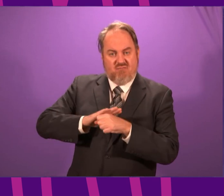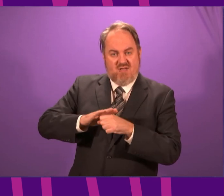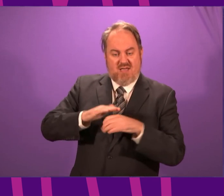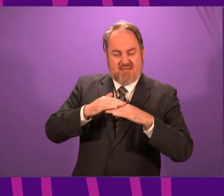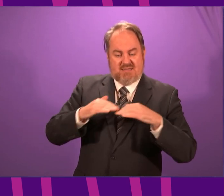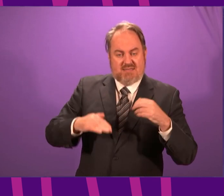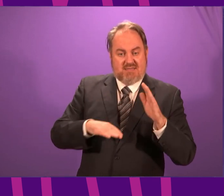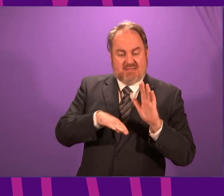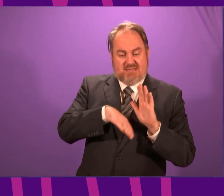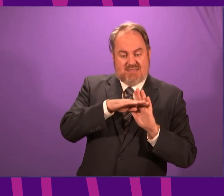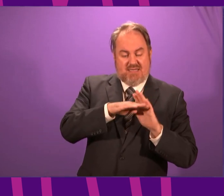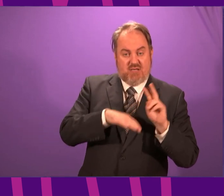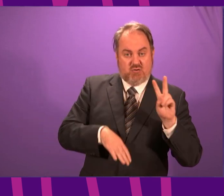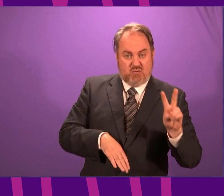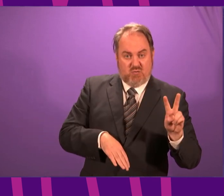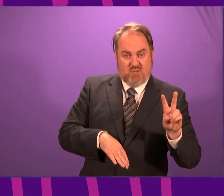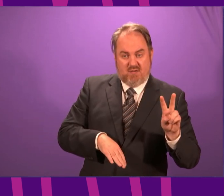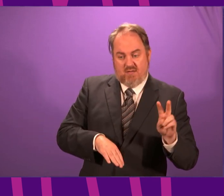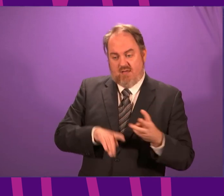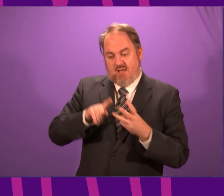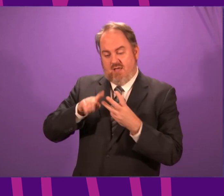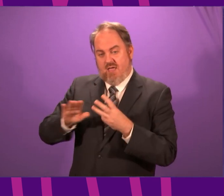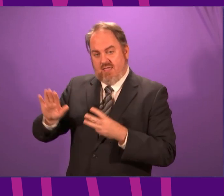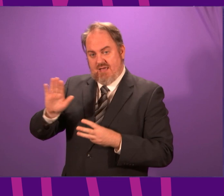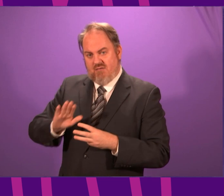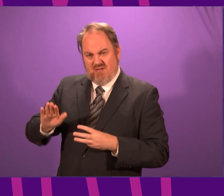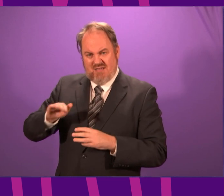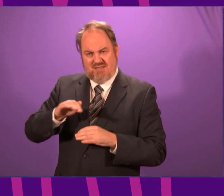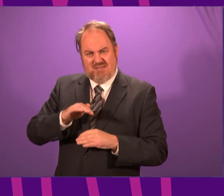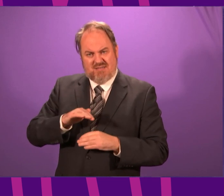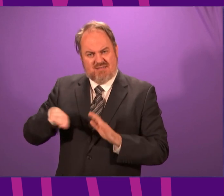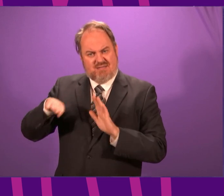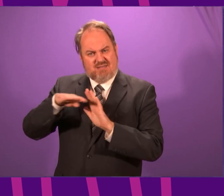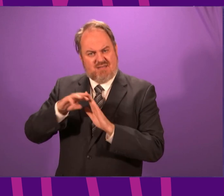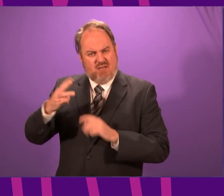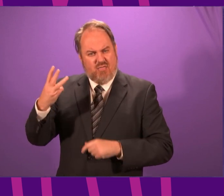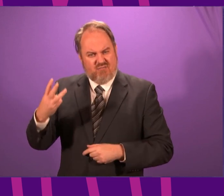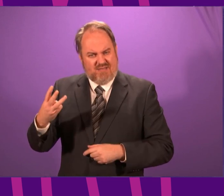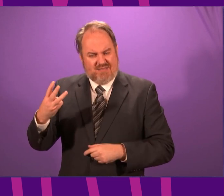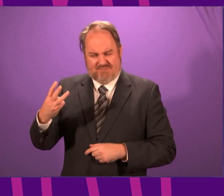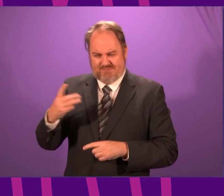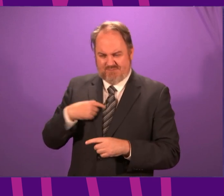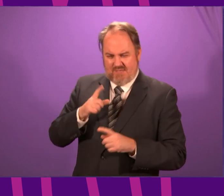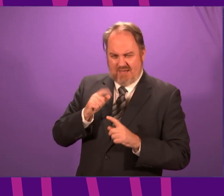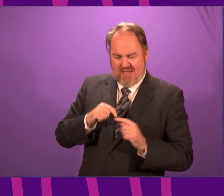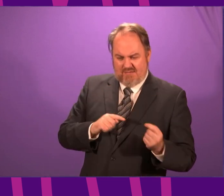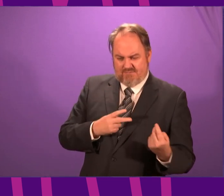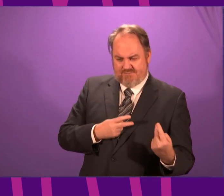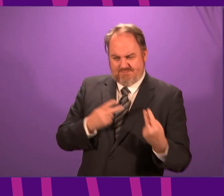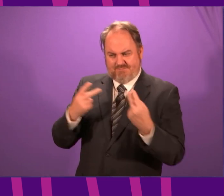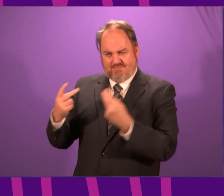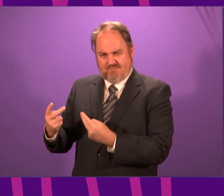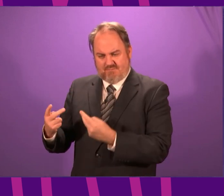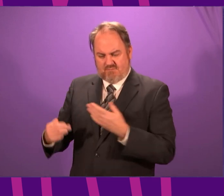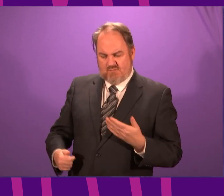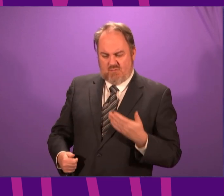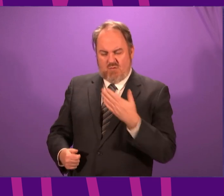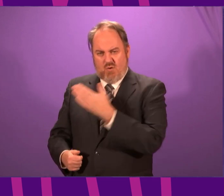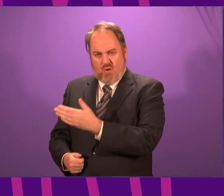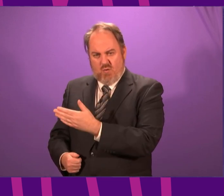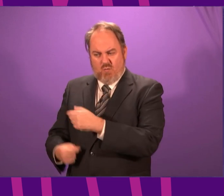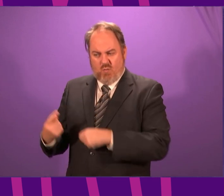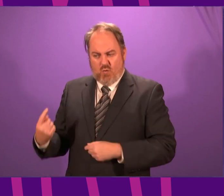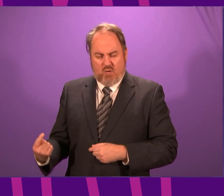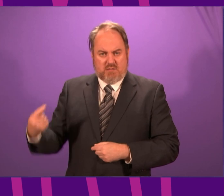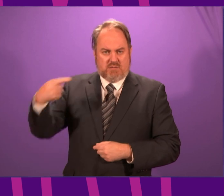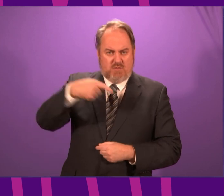two, as I read it. The other is likely to be tier three. Understanding what you can do to allow you to plan your